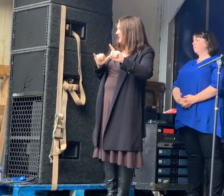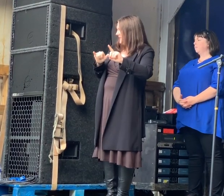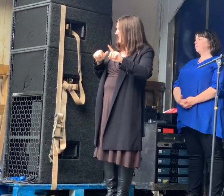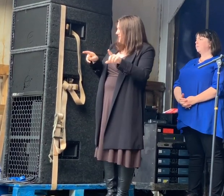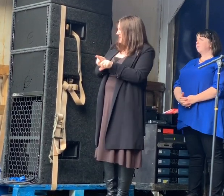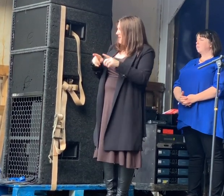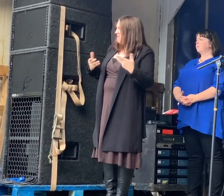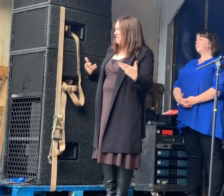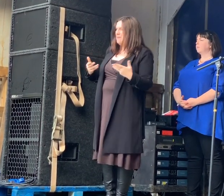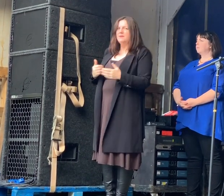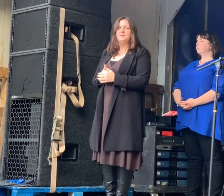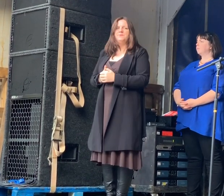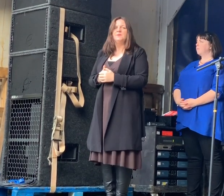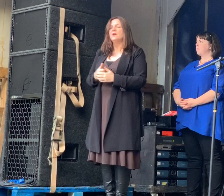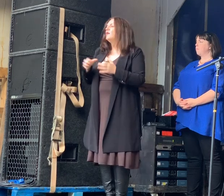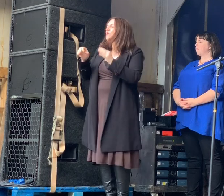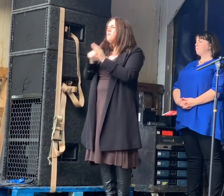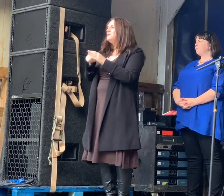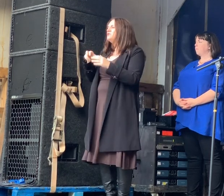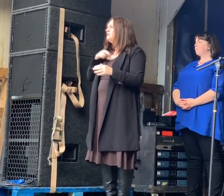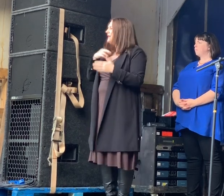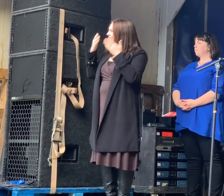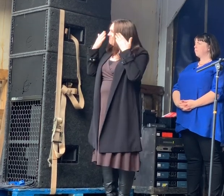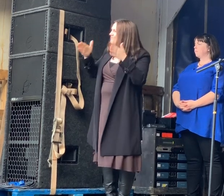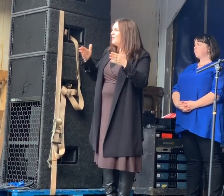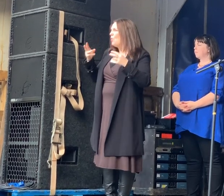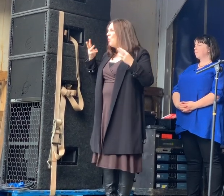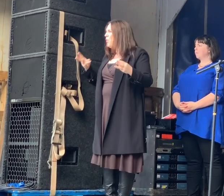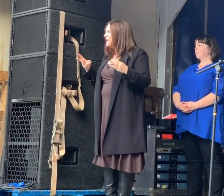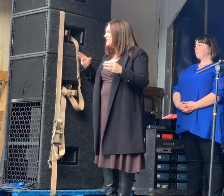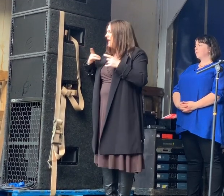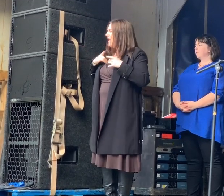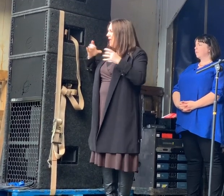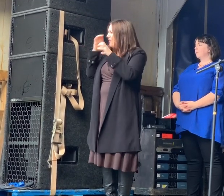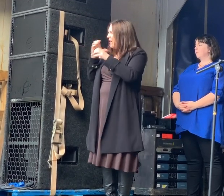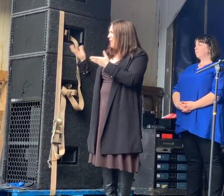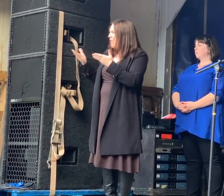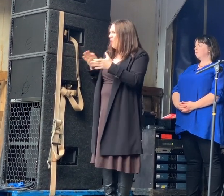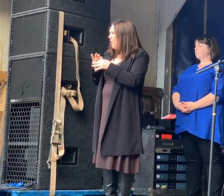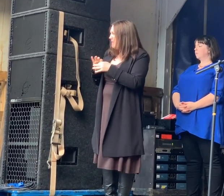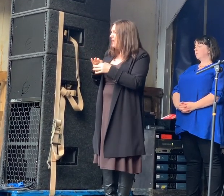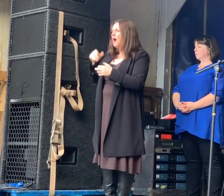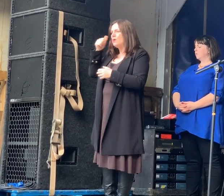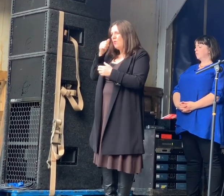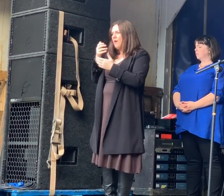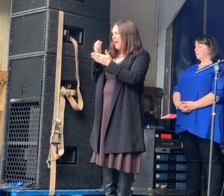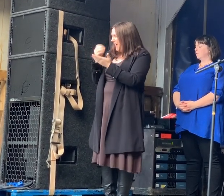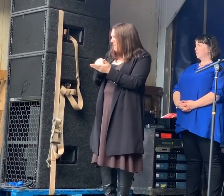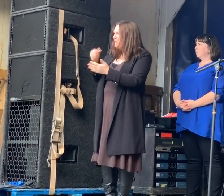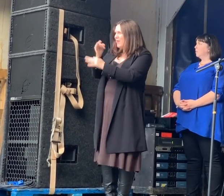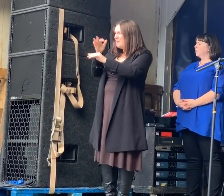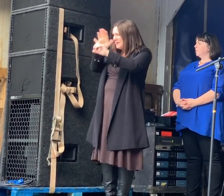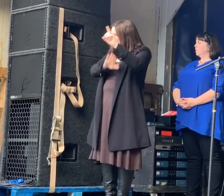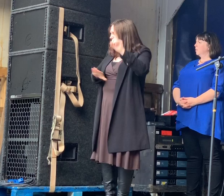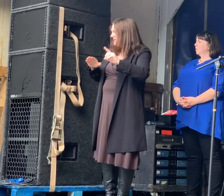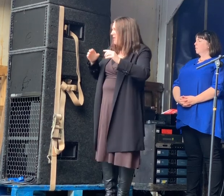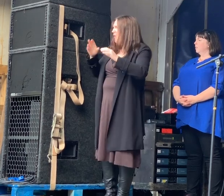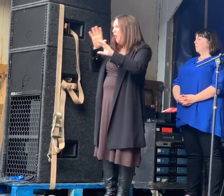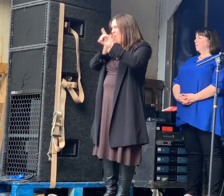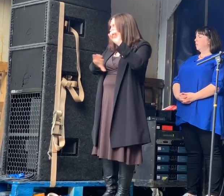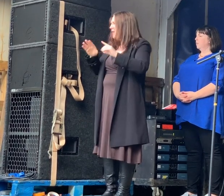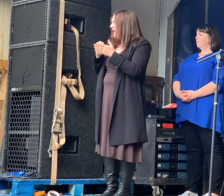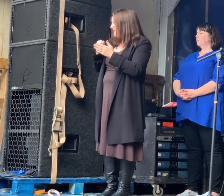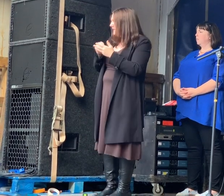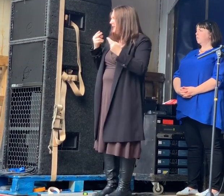that they are not committed to bringing healthcare home. All over this country, there are families like my own who have to travel abroad for